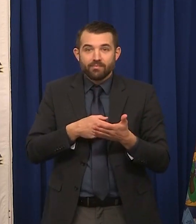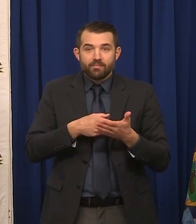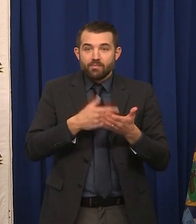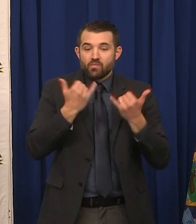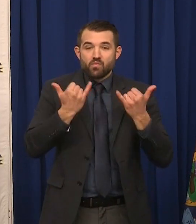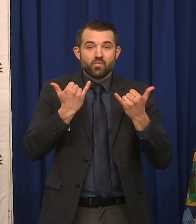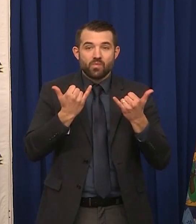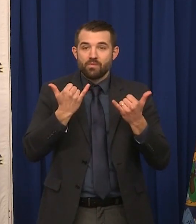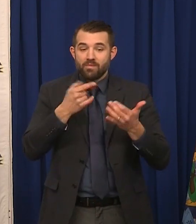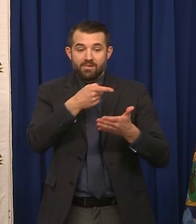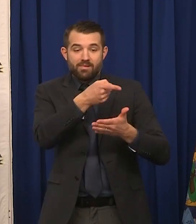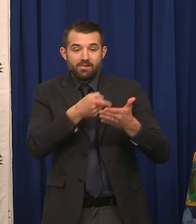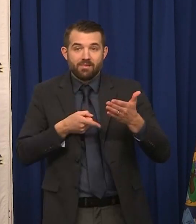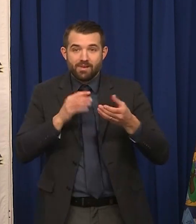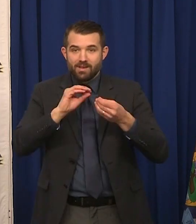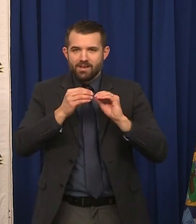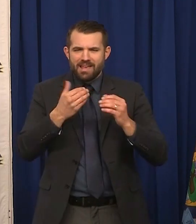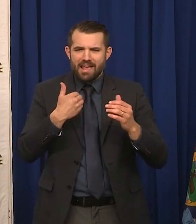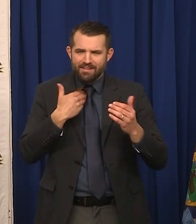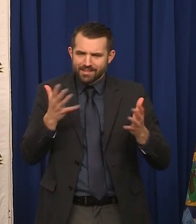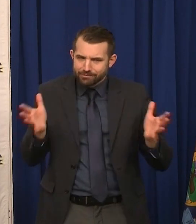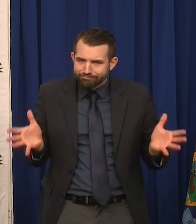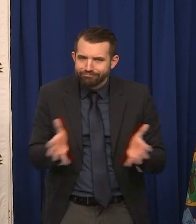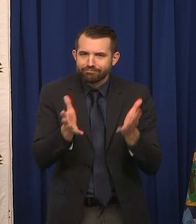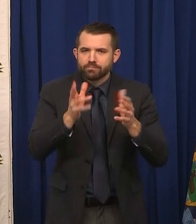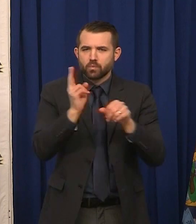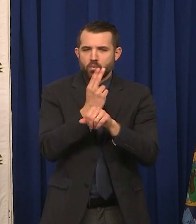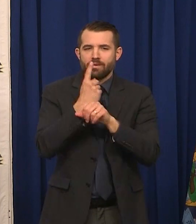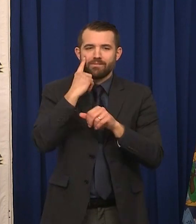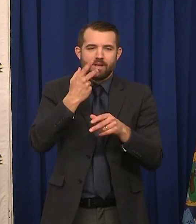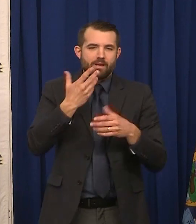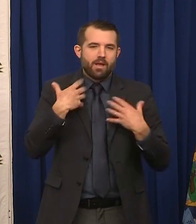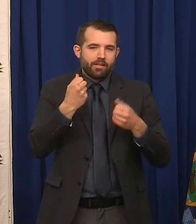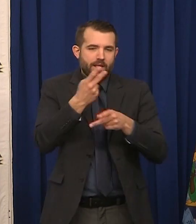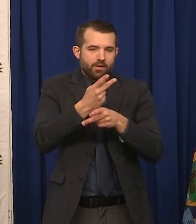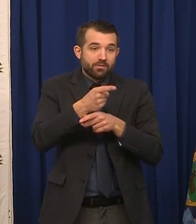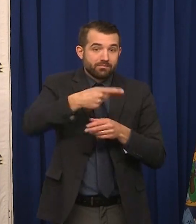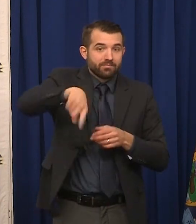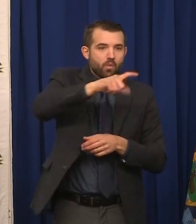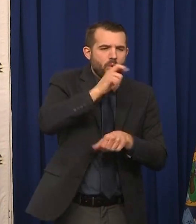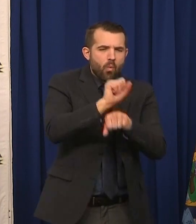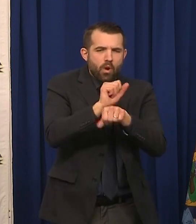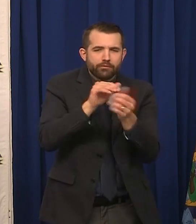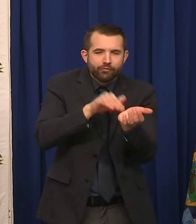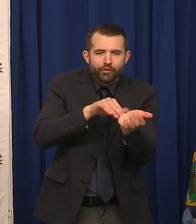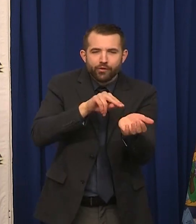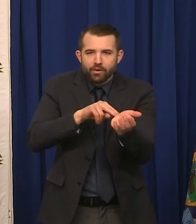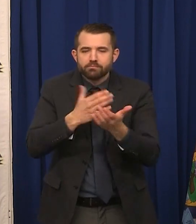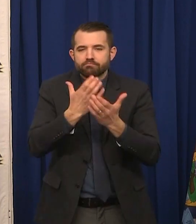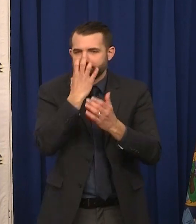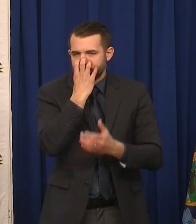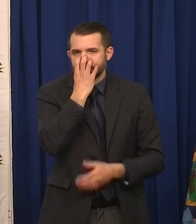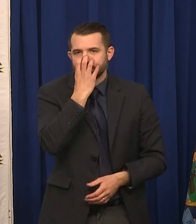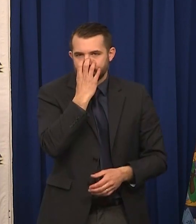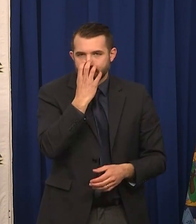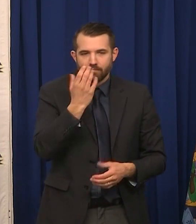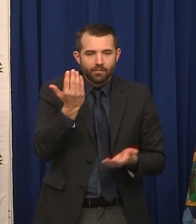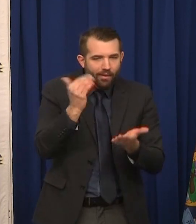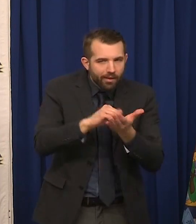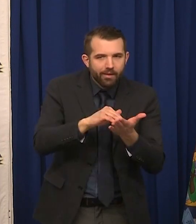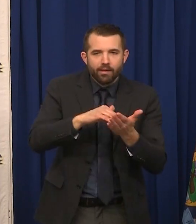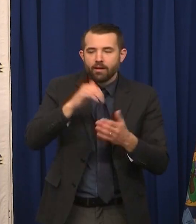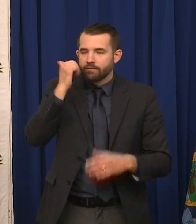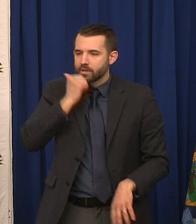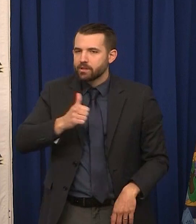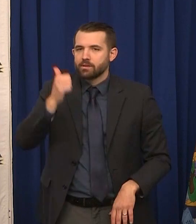healthcare workers, but we are, of course, in constant multiple times per day conversations with US CDC. If